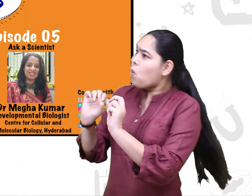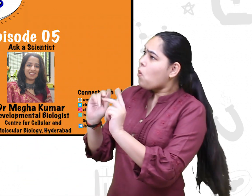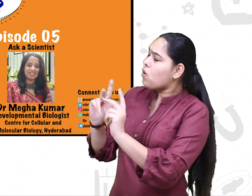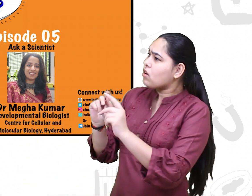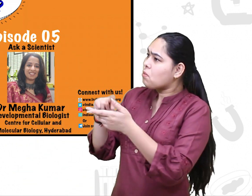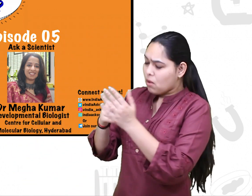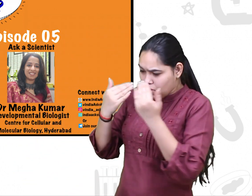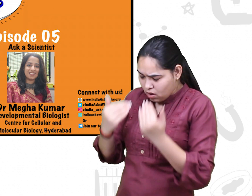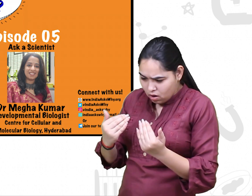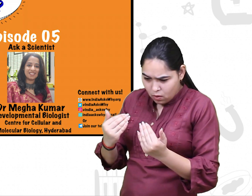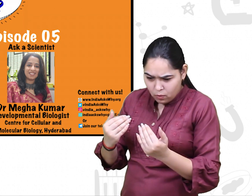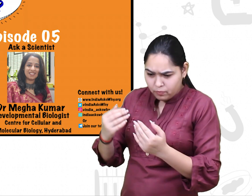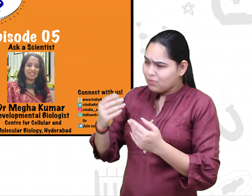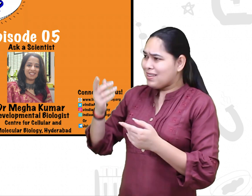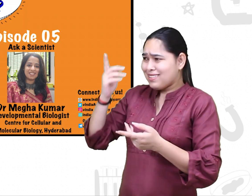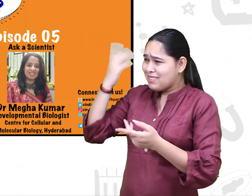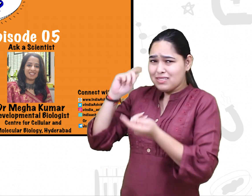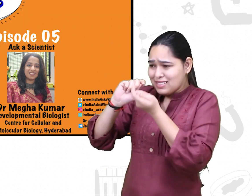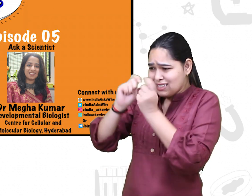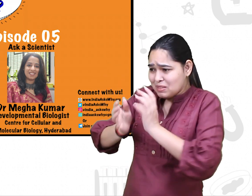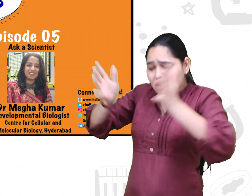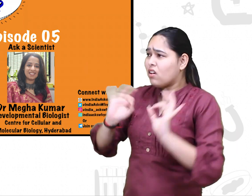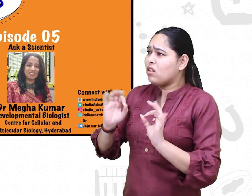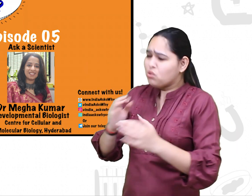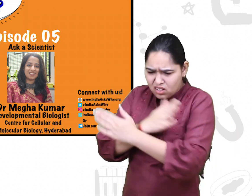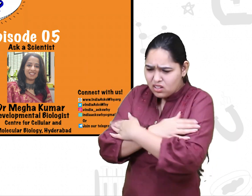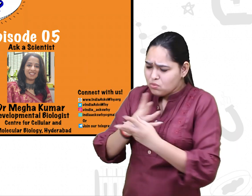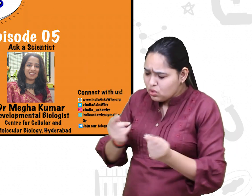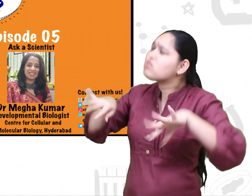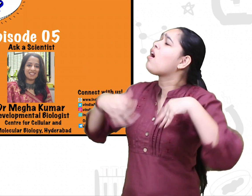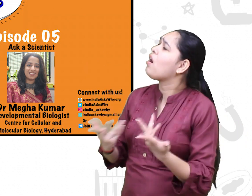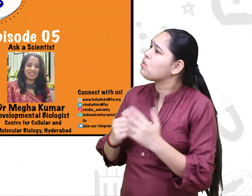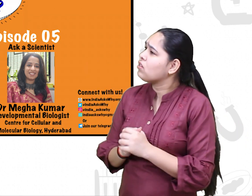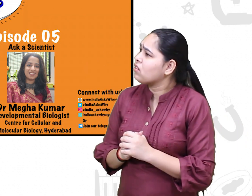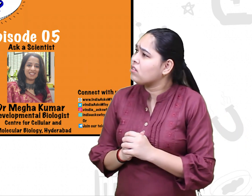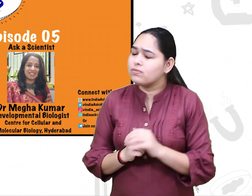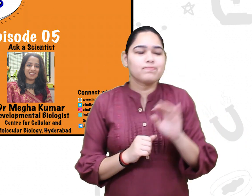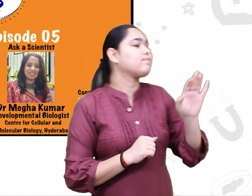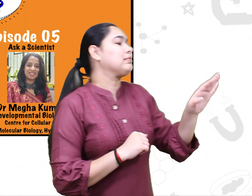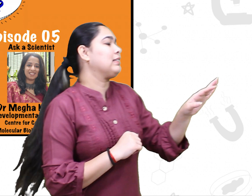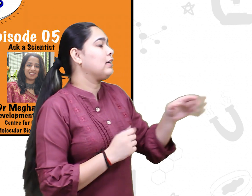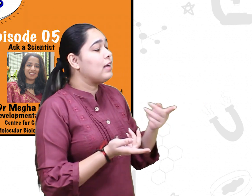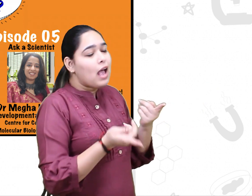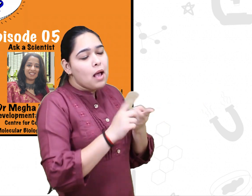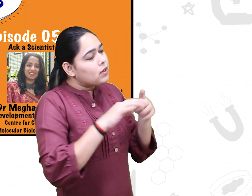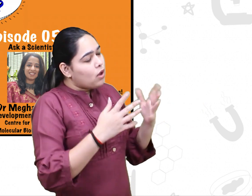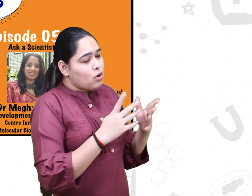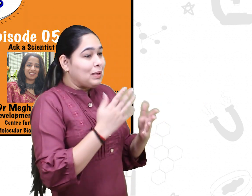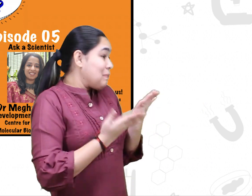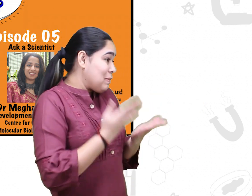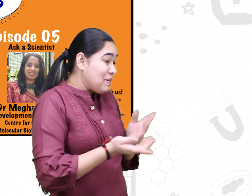but then if there was no change, how did snakes lose their limbs? So it could